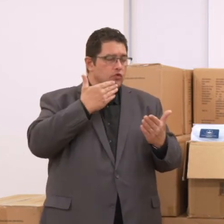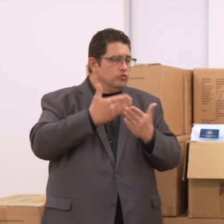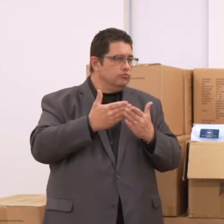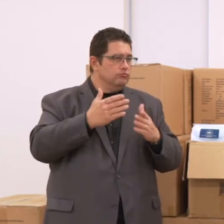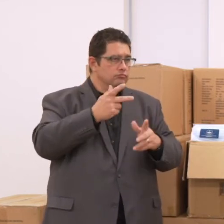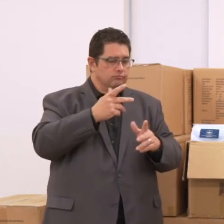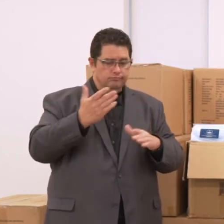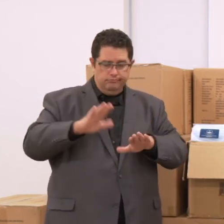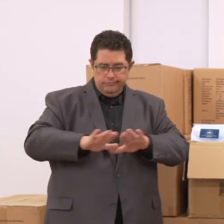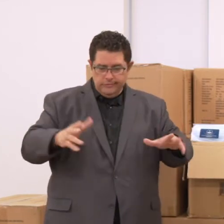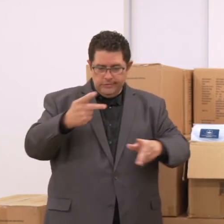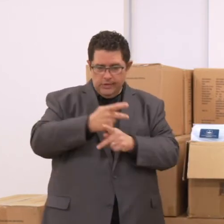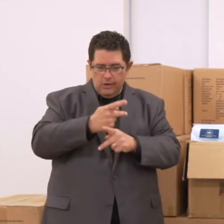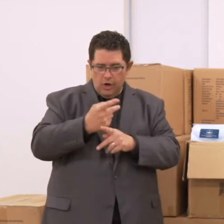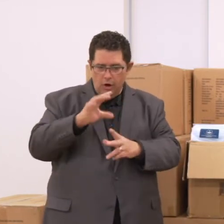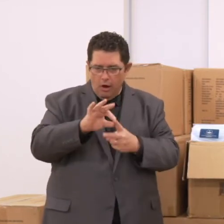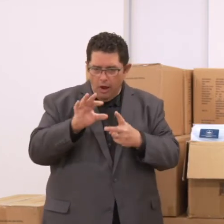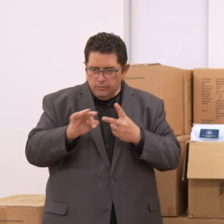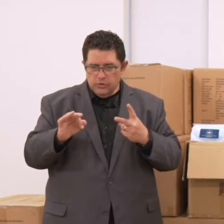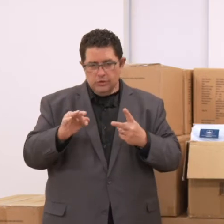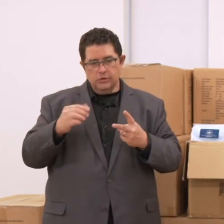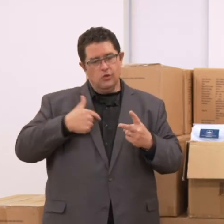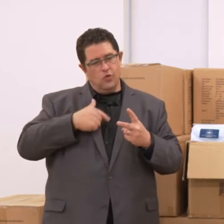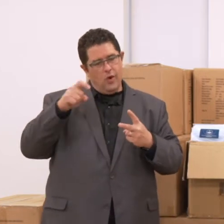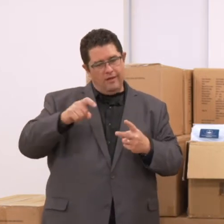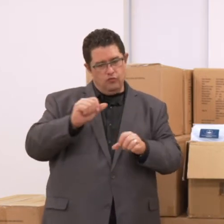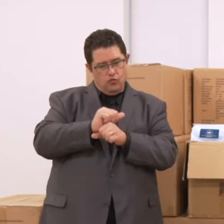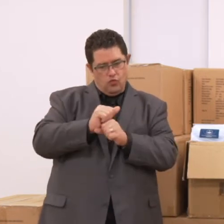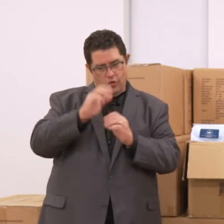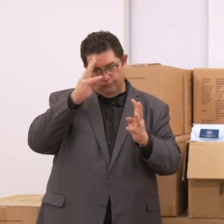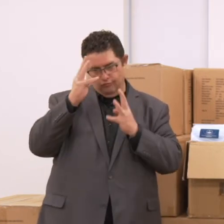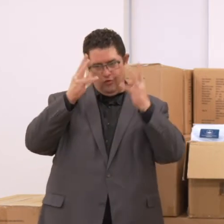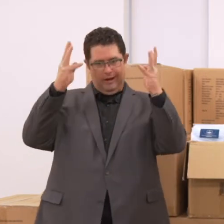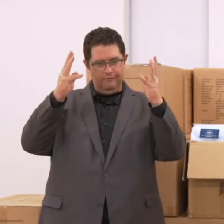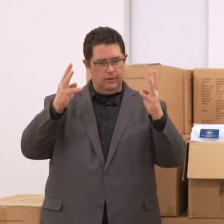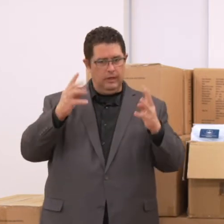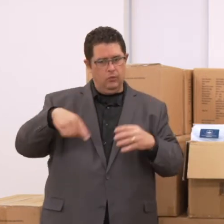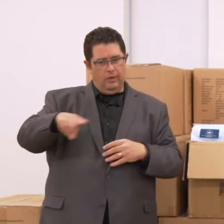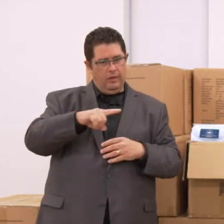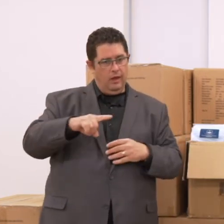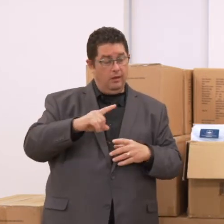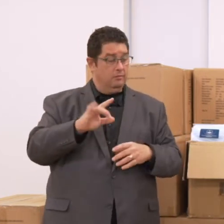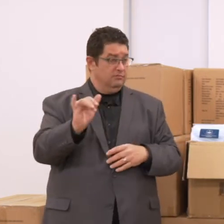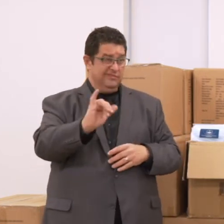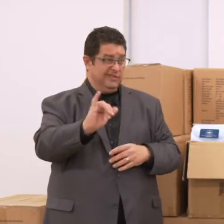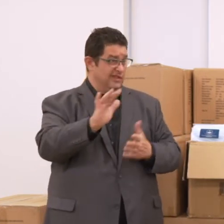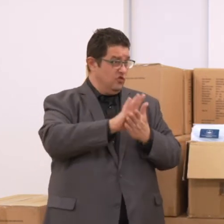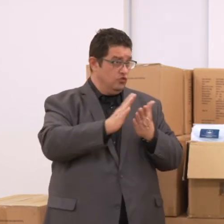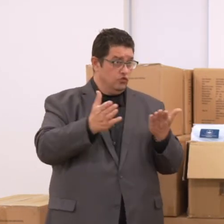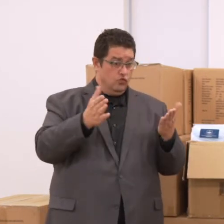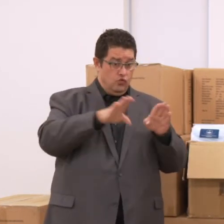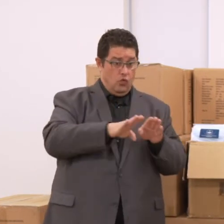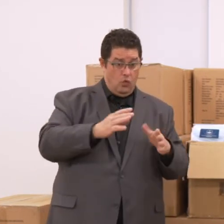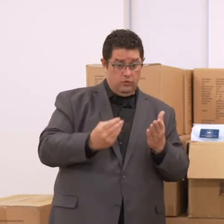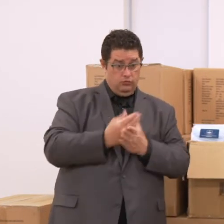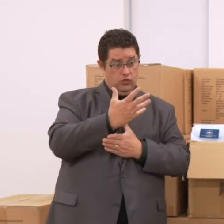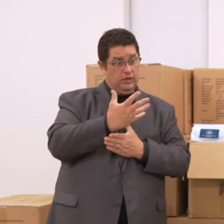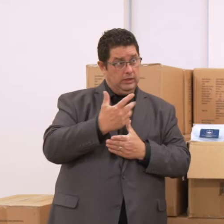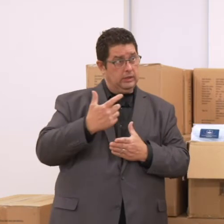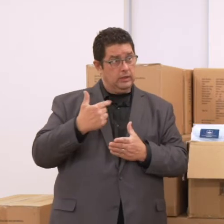working with them creatively to help those parents, just like we did this spring when schools closed and just like we've been doing over the summer.